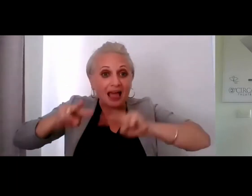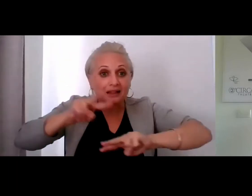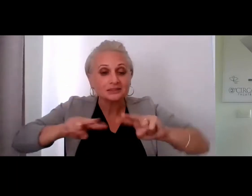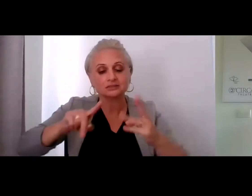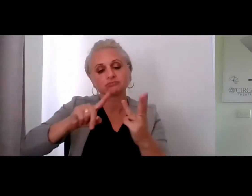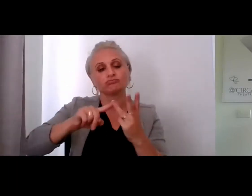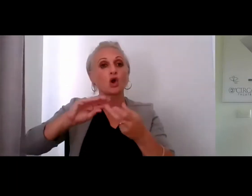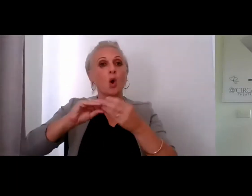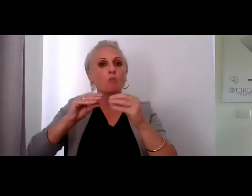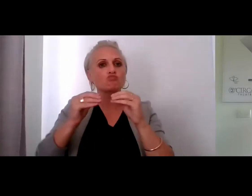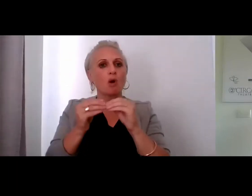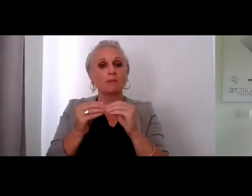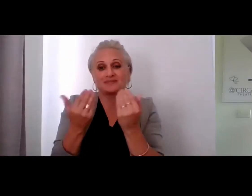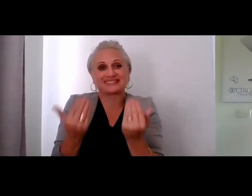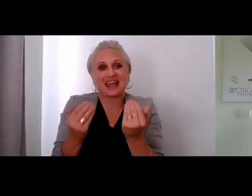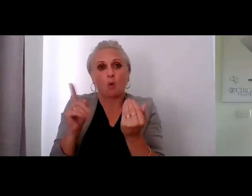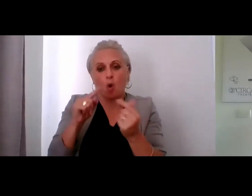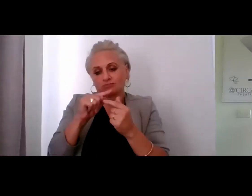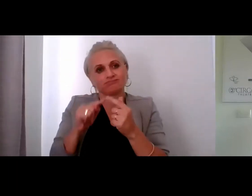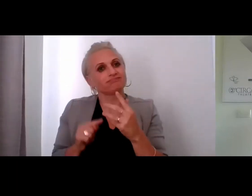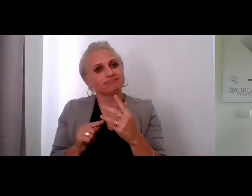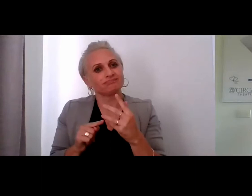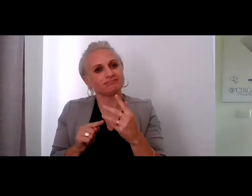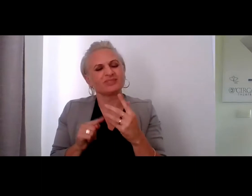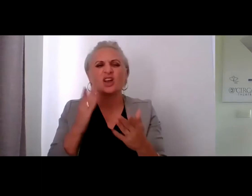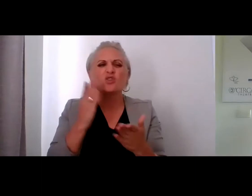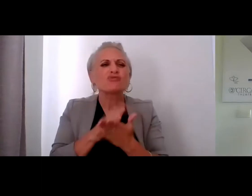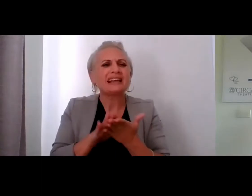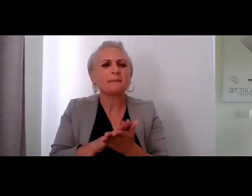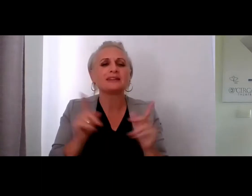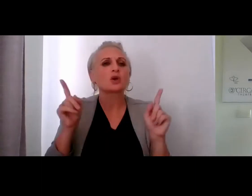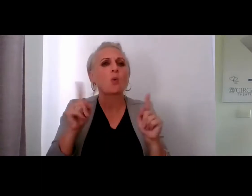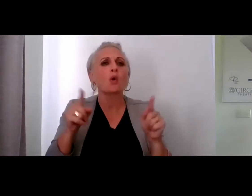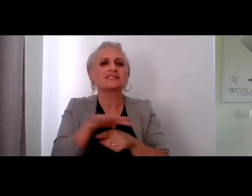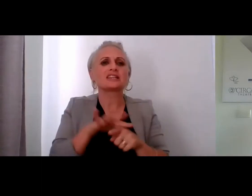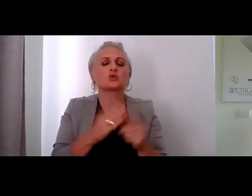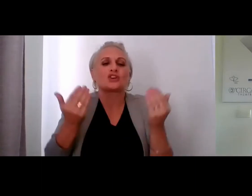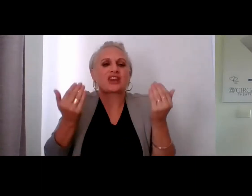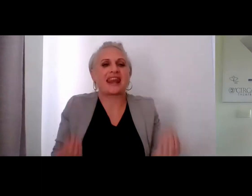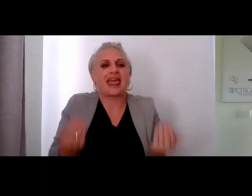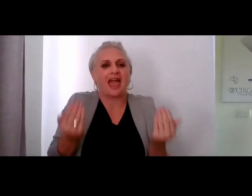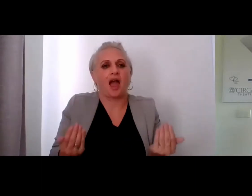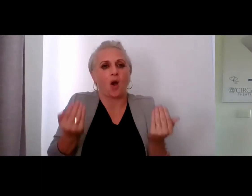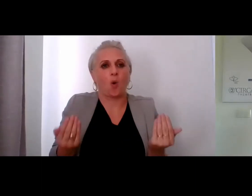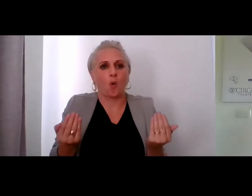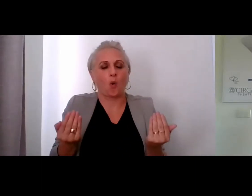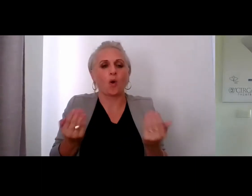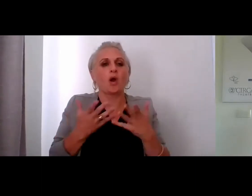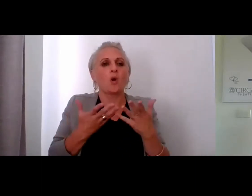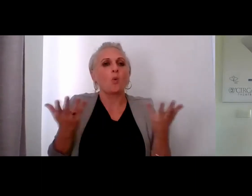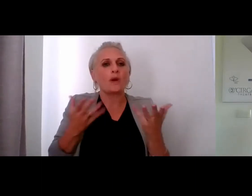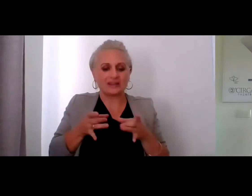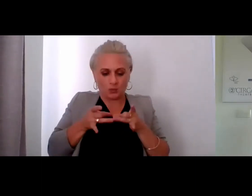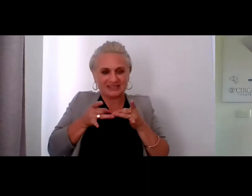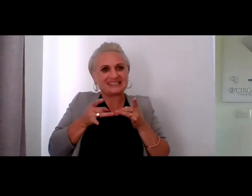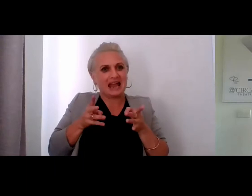It is essentially about where you are right now. It is the launching off place for your raft.